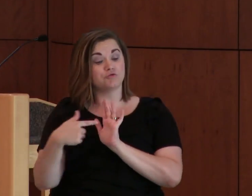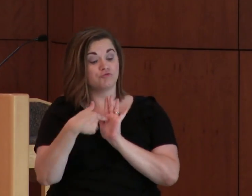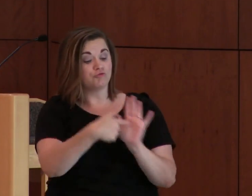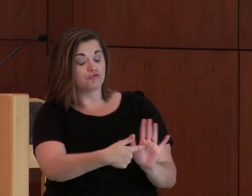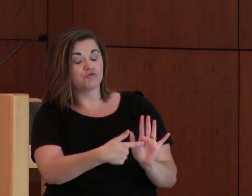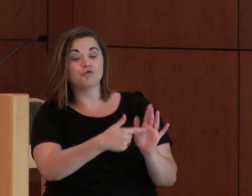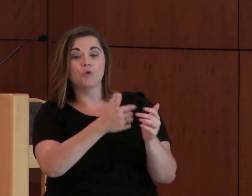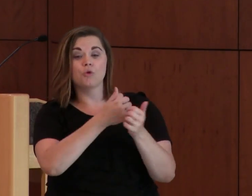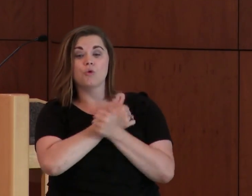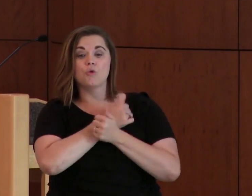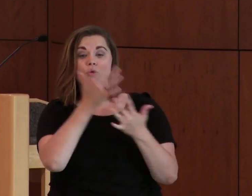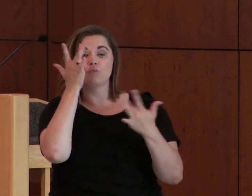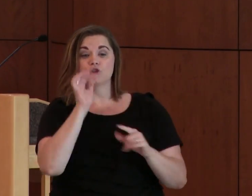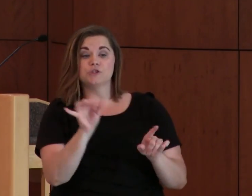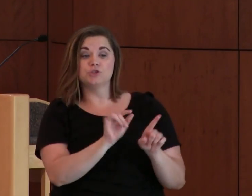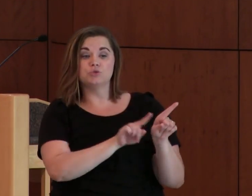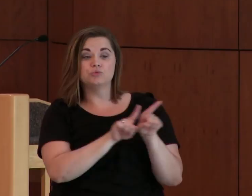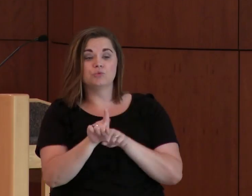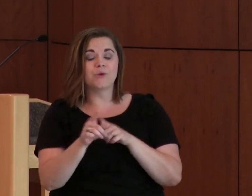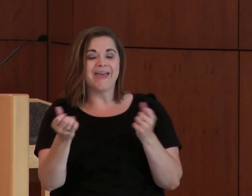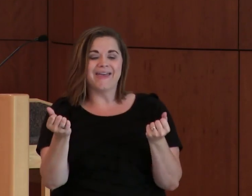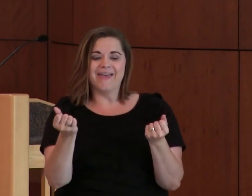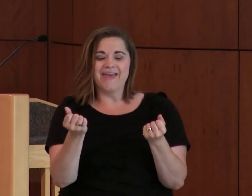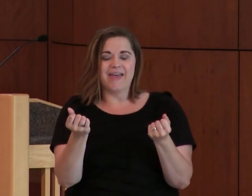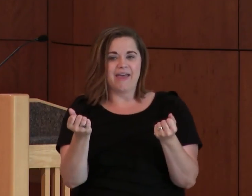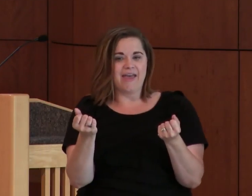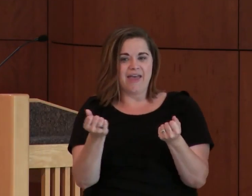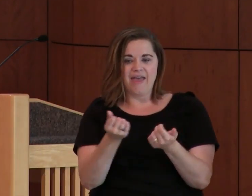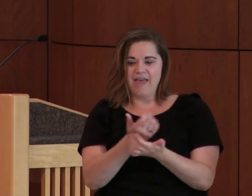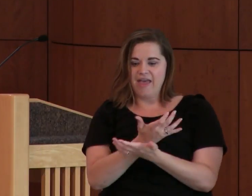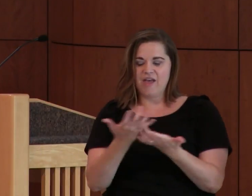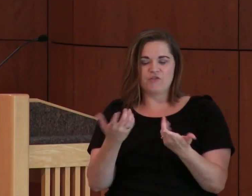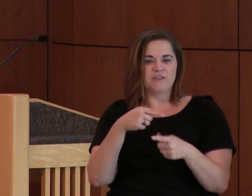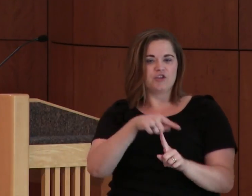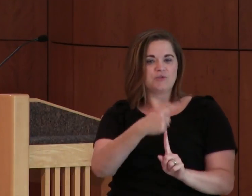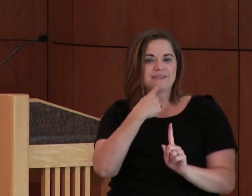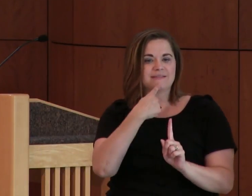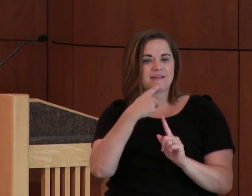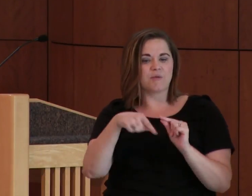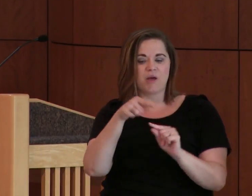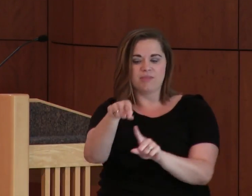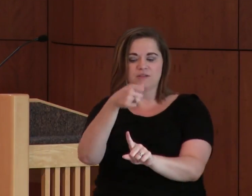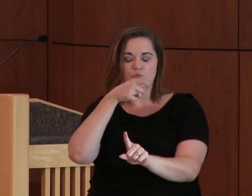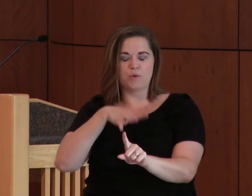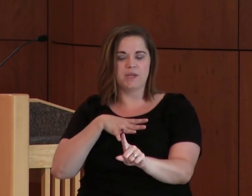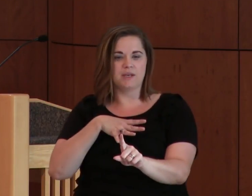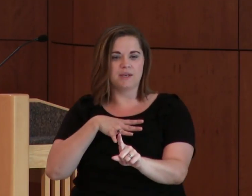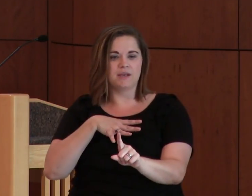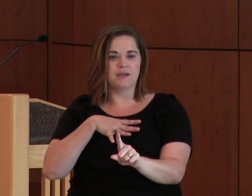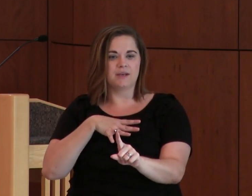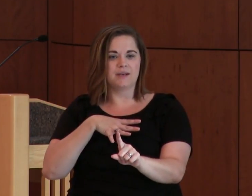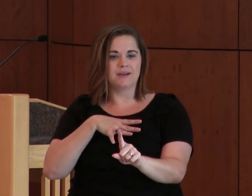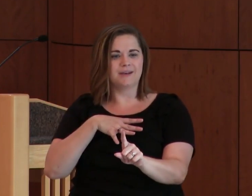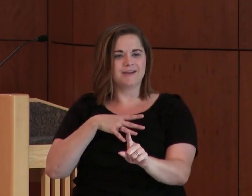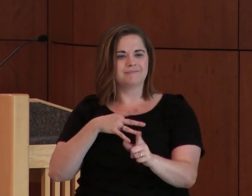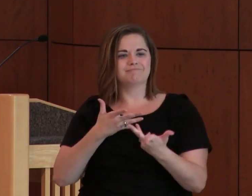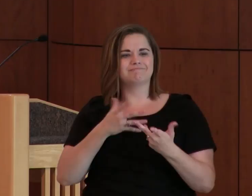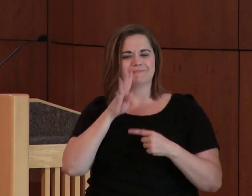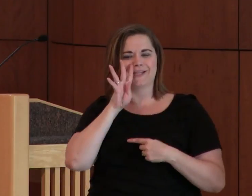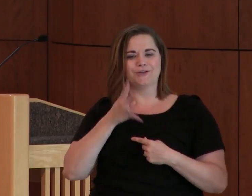you know, every finger you point at this woman, you are failing to look at the sin in your own life. You are failing